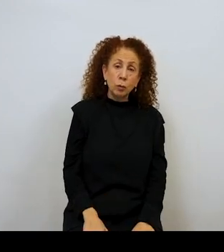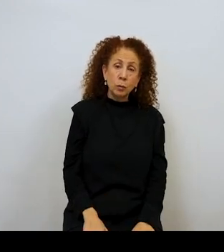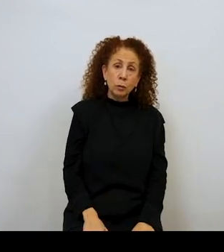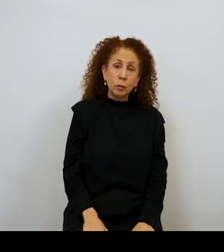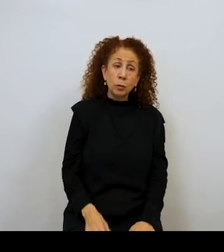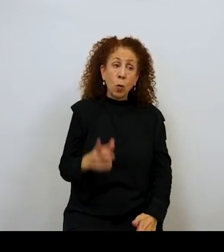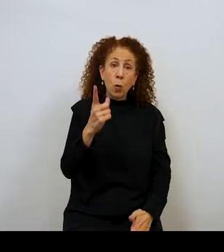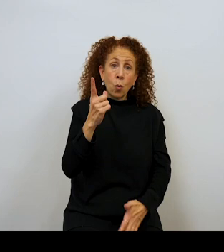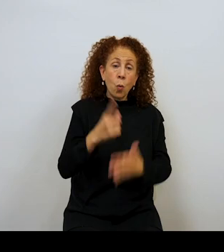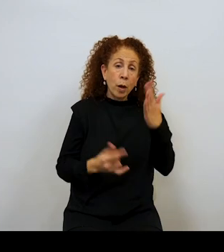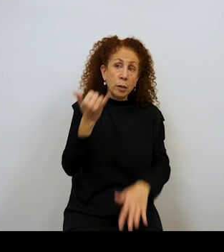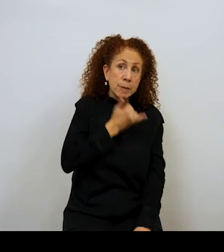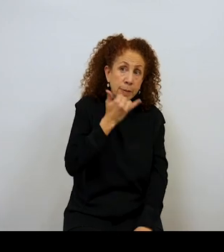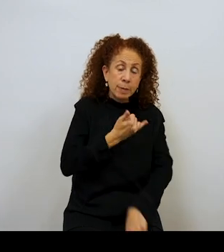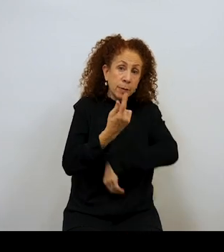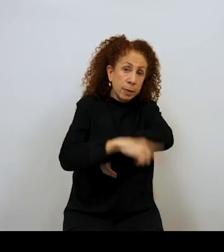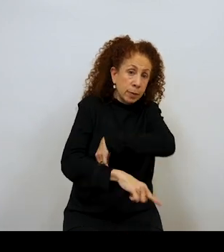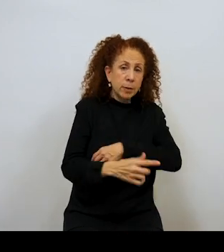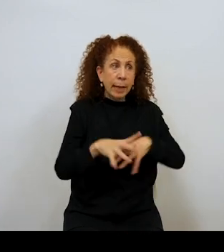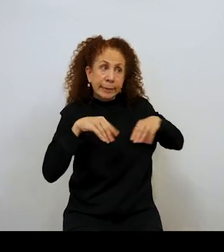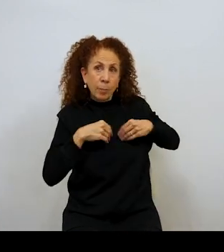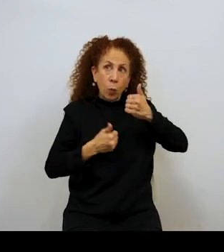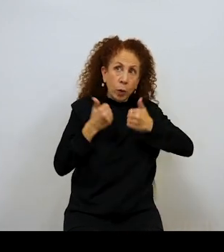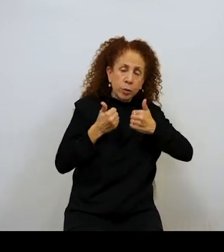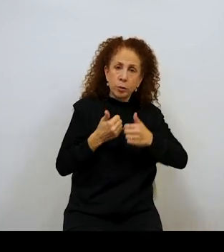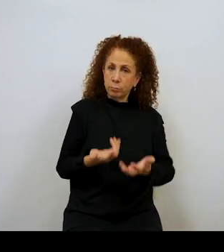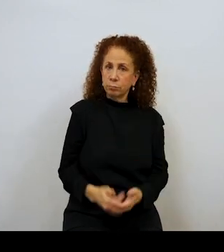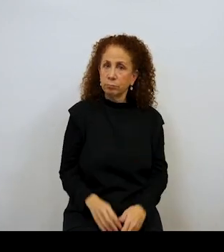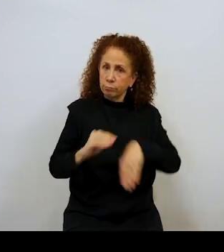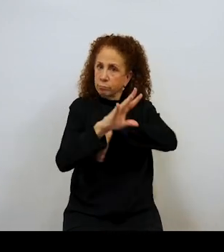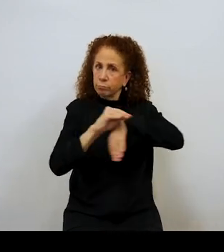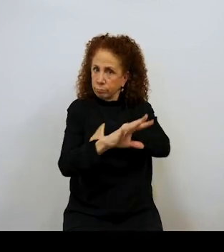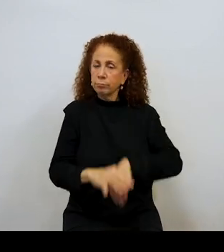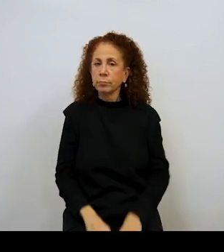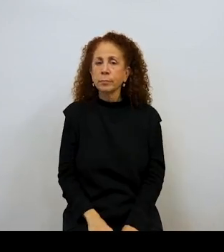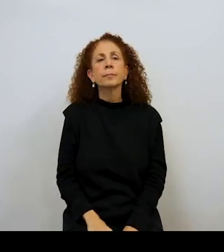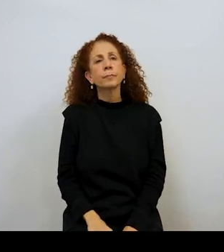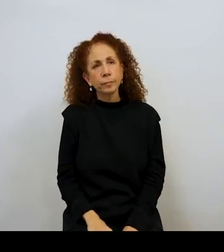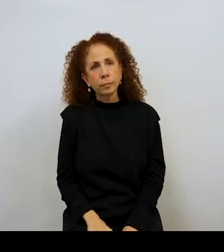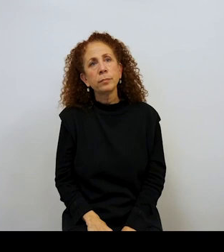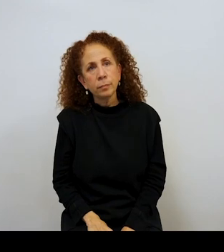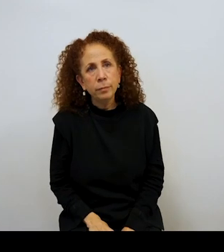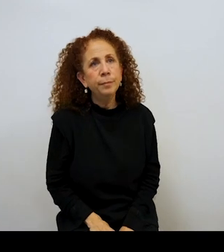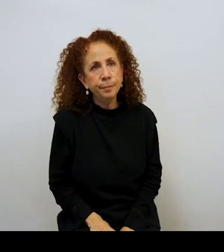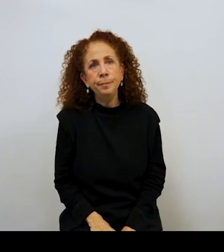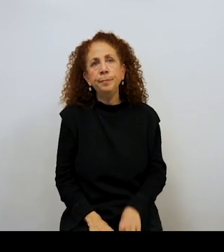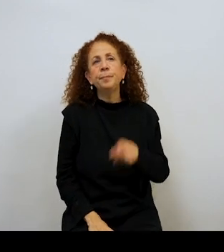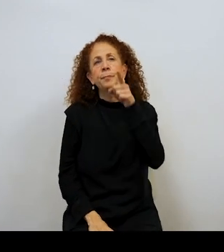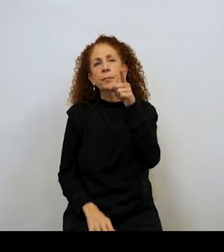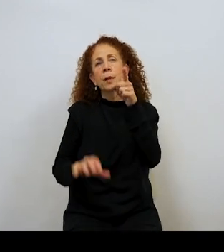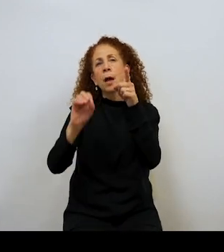what is transgression and what is normal. Mm-hmm. Yes. Mm-hmm. But I was sort of struck in my translation of the Odyssey, I felt that some